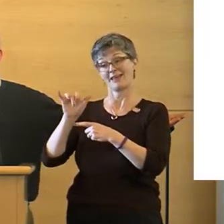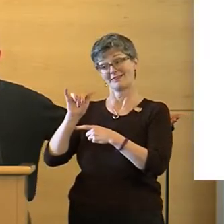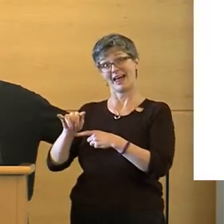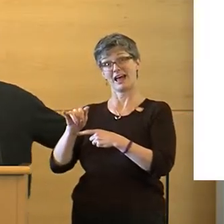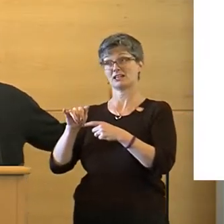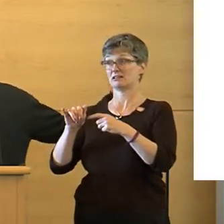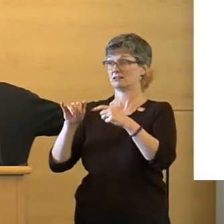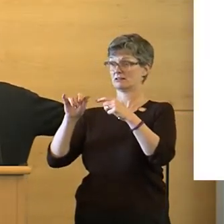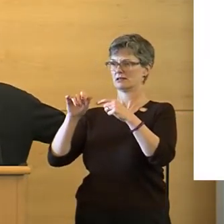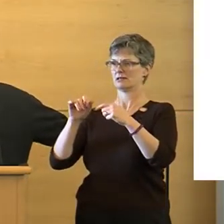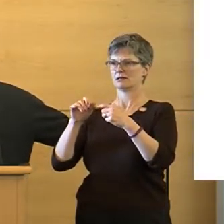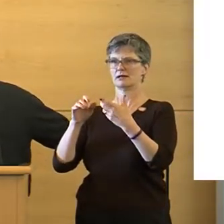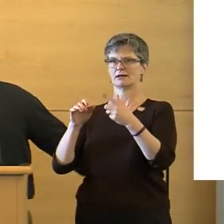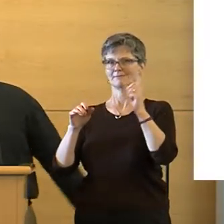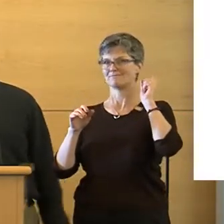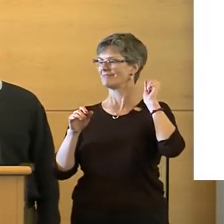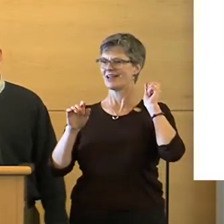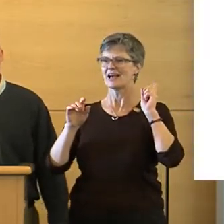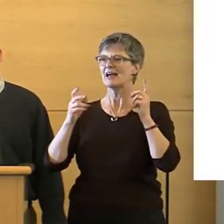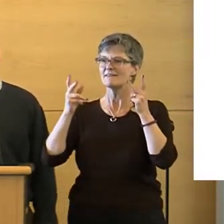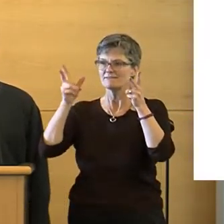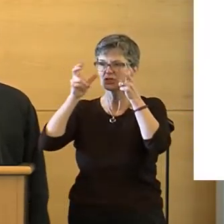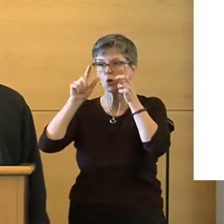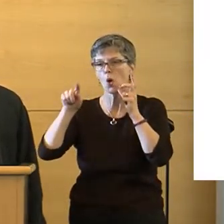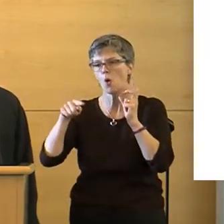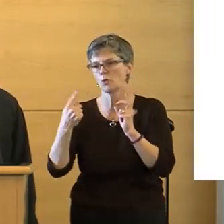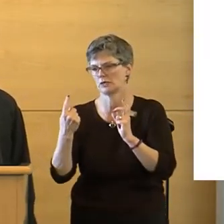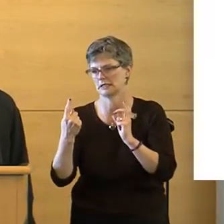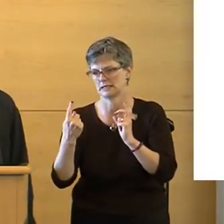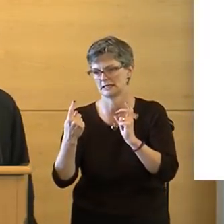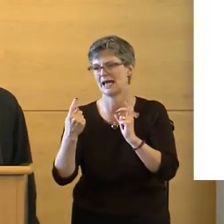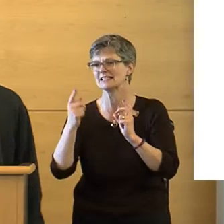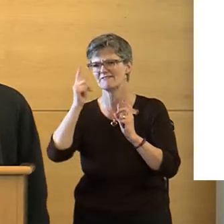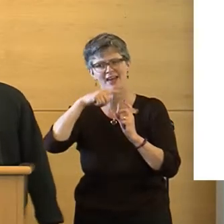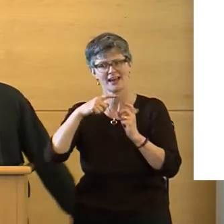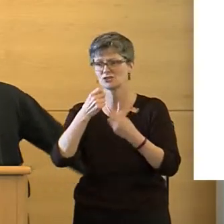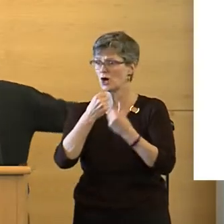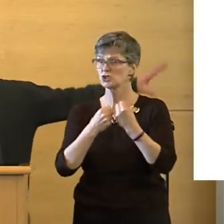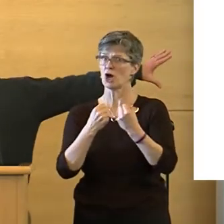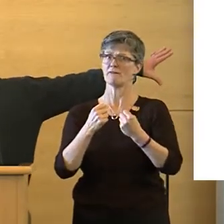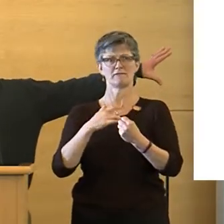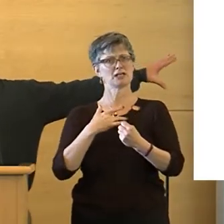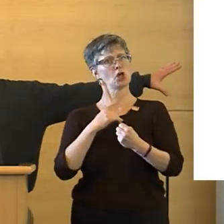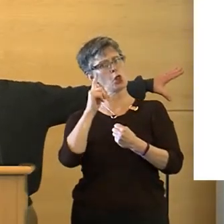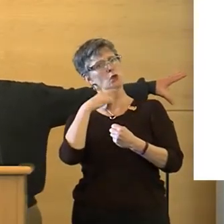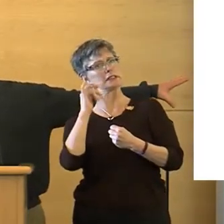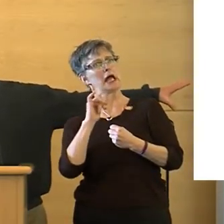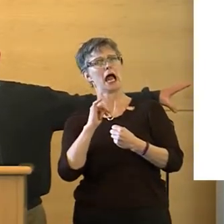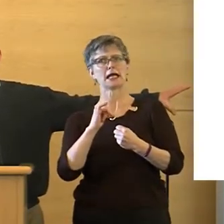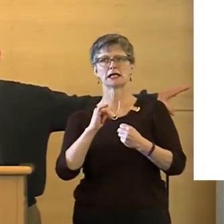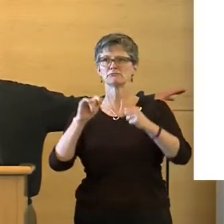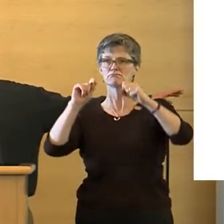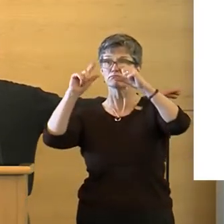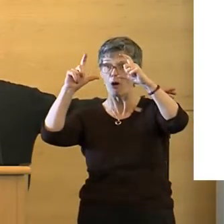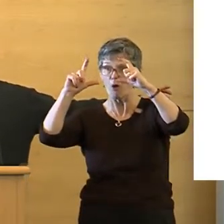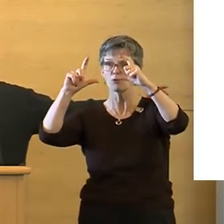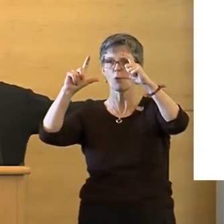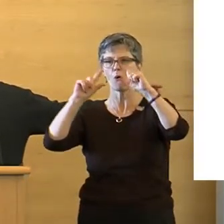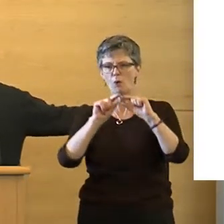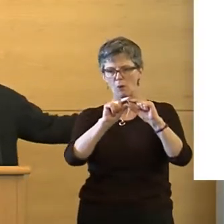the problem that we encounter a lot in the digital accessibility realm is that that